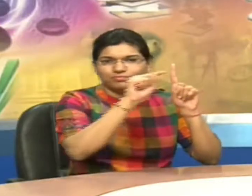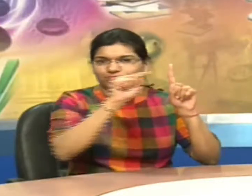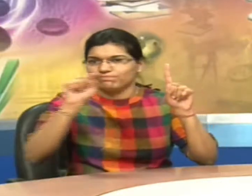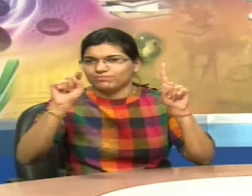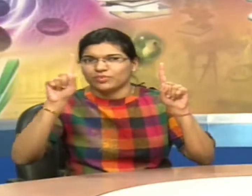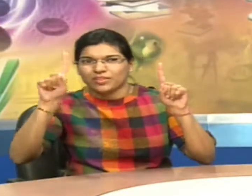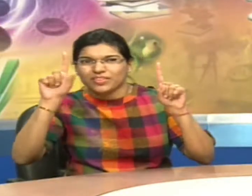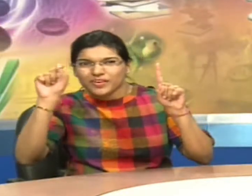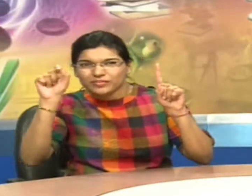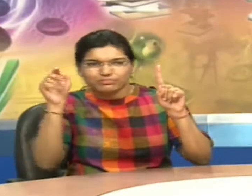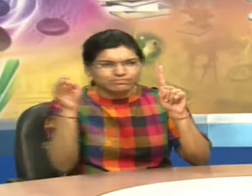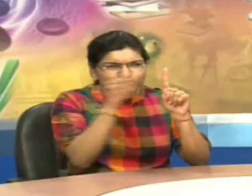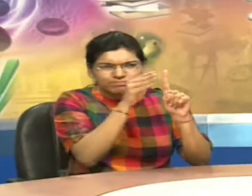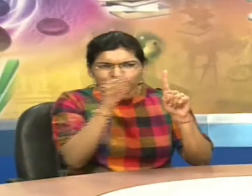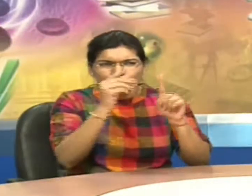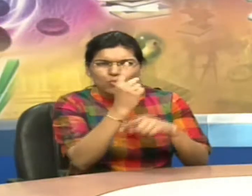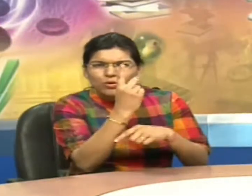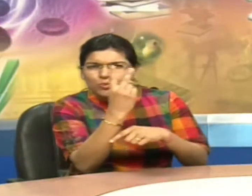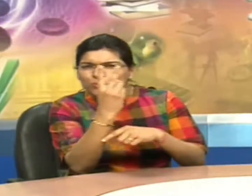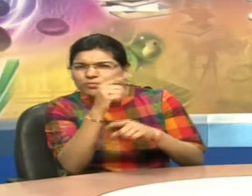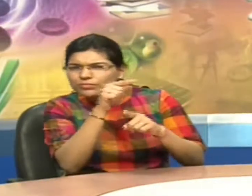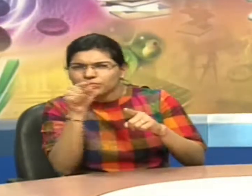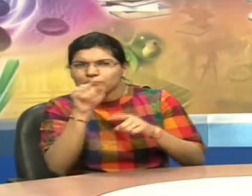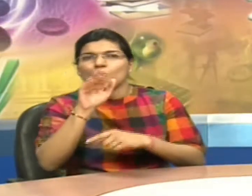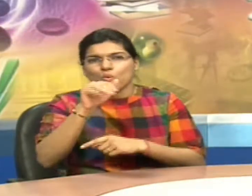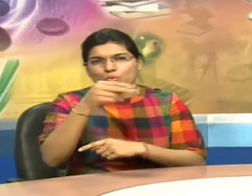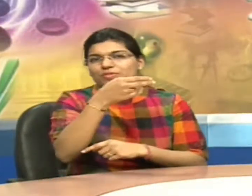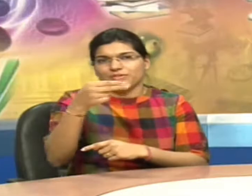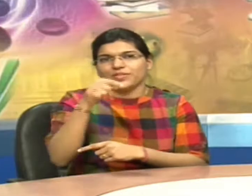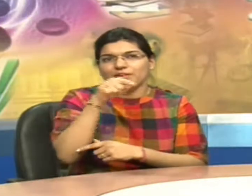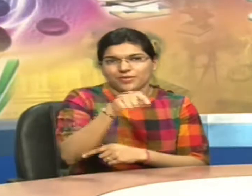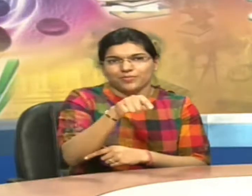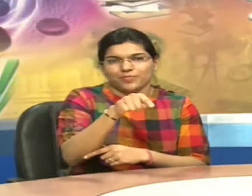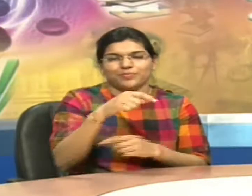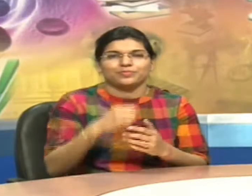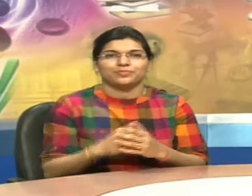range, that is from 1 to 10.